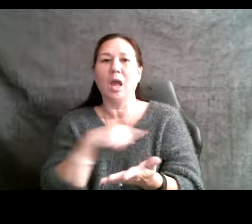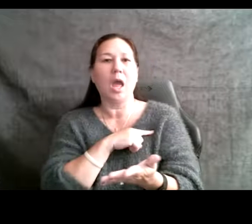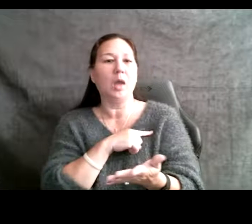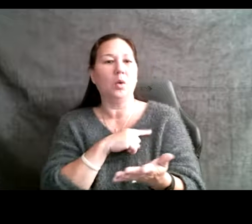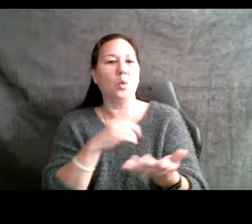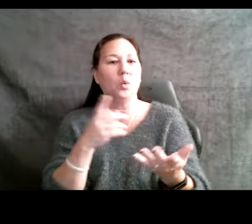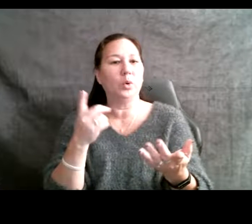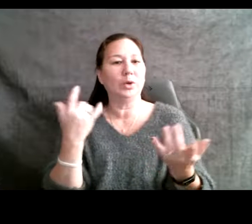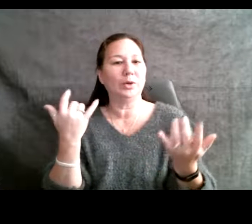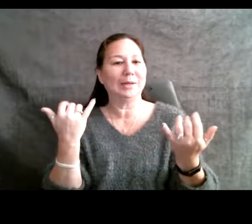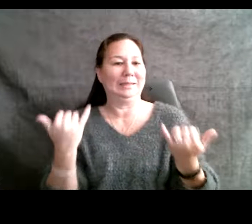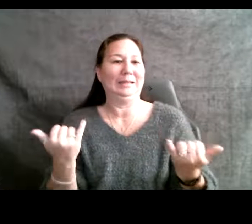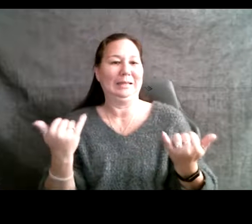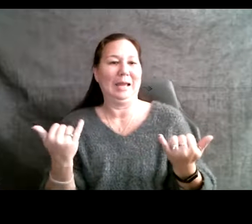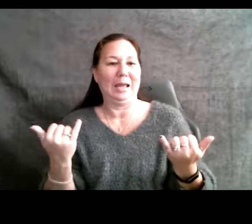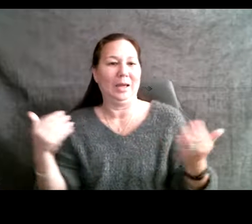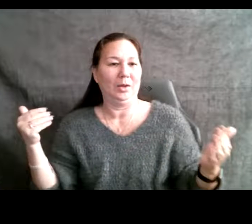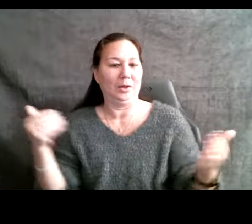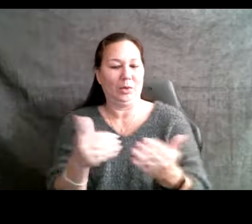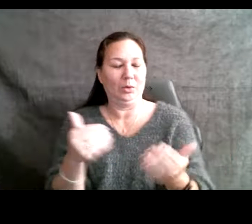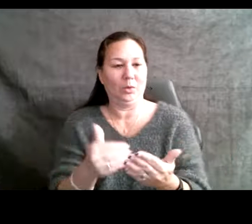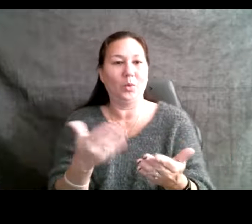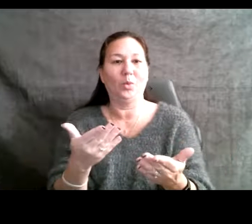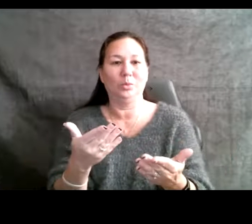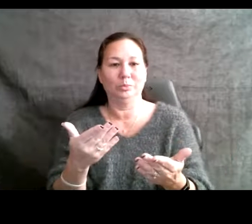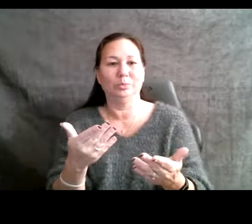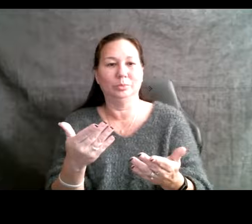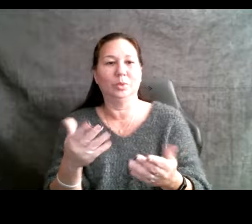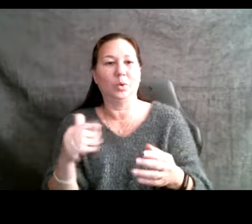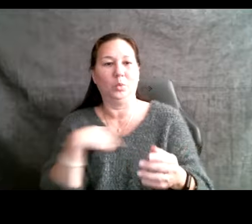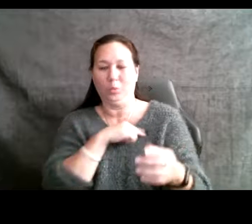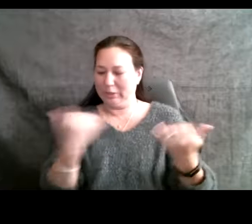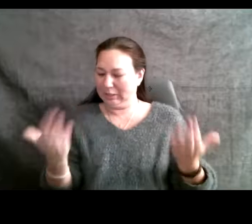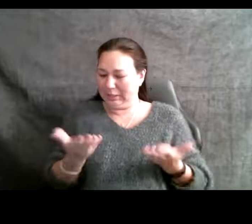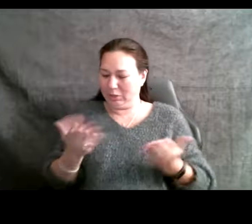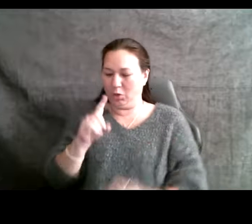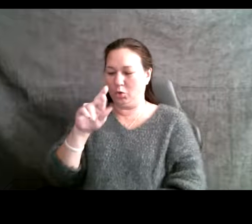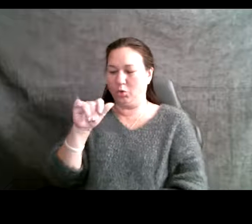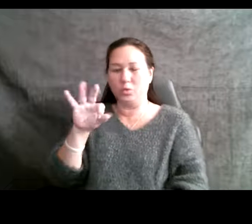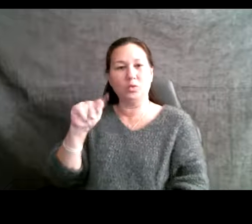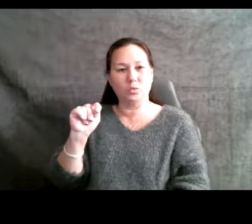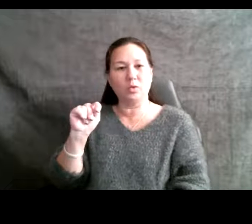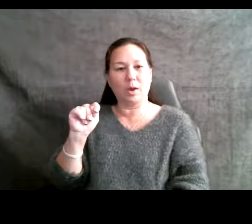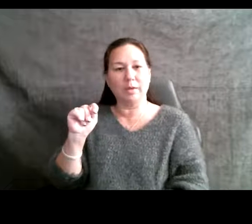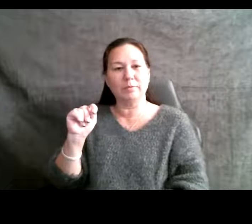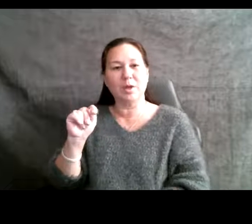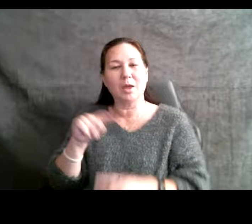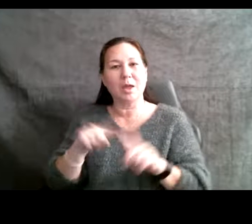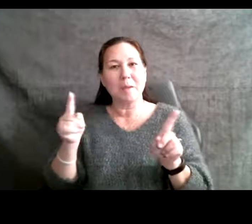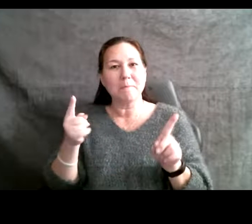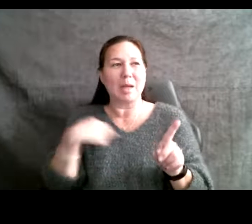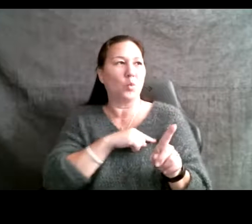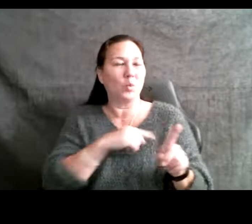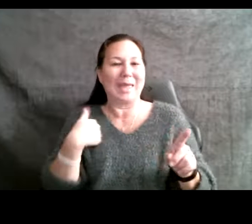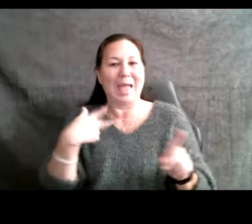changes, it will be open for our input, for a while. We will have a couple of months here to affect